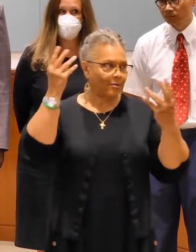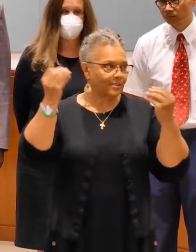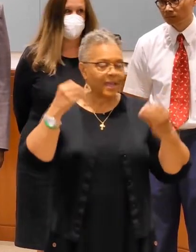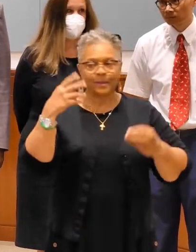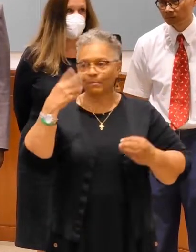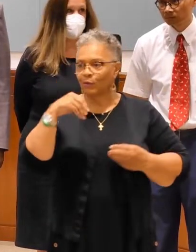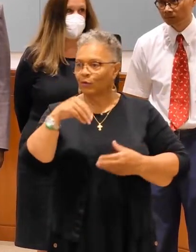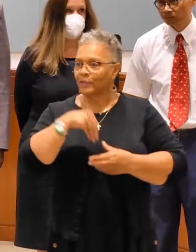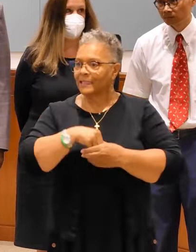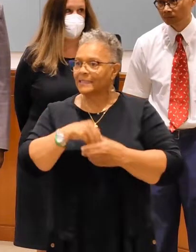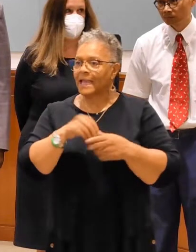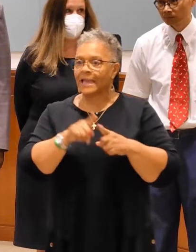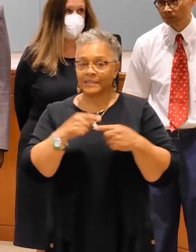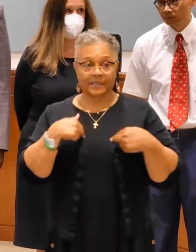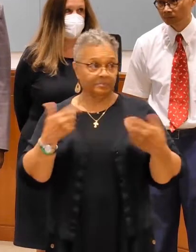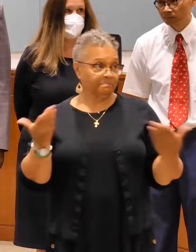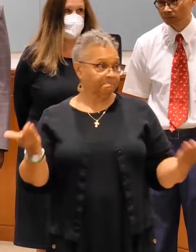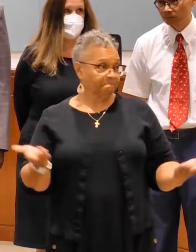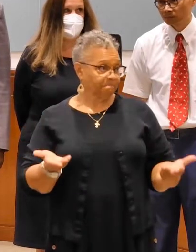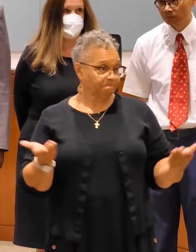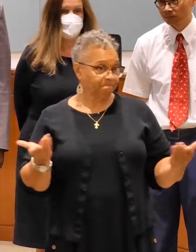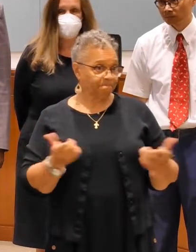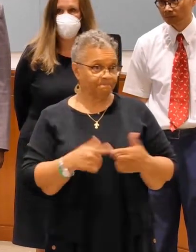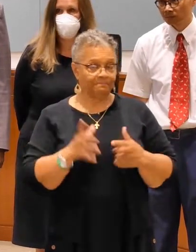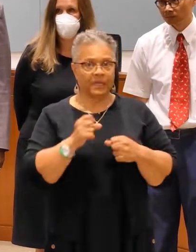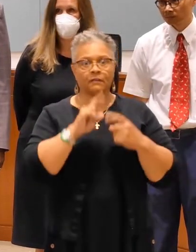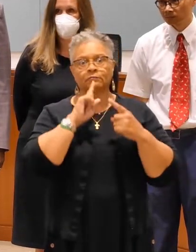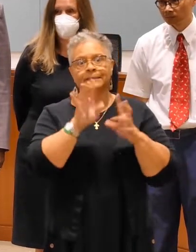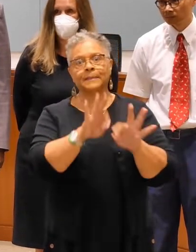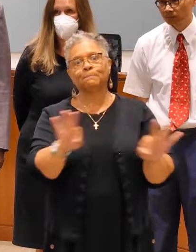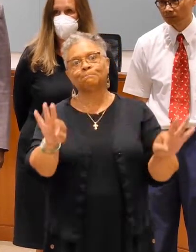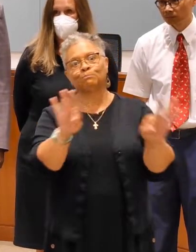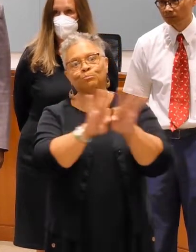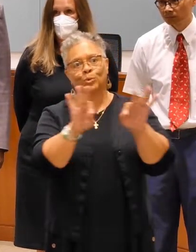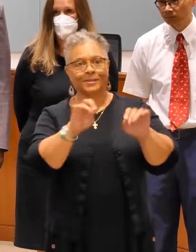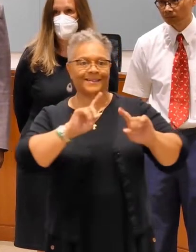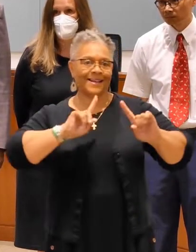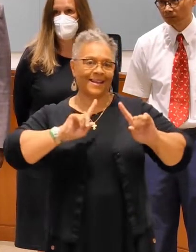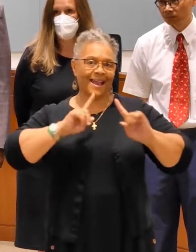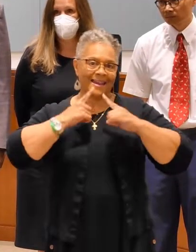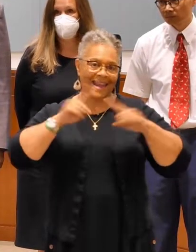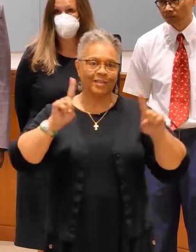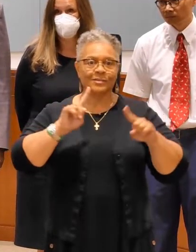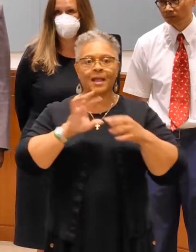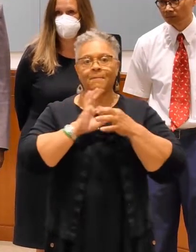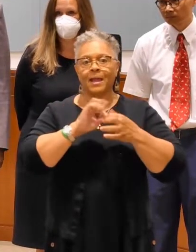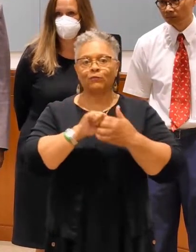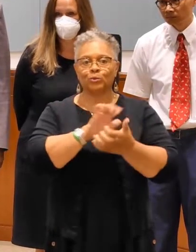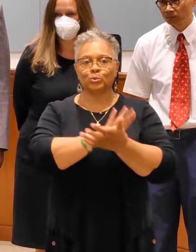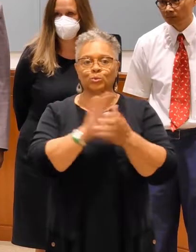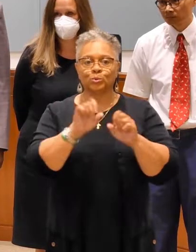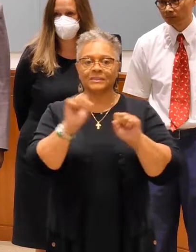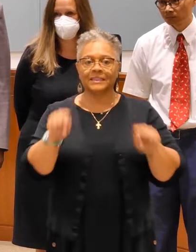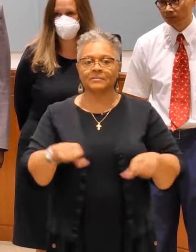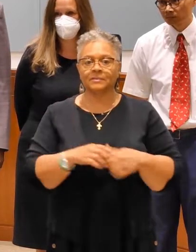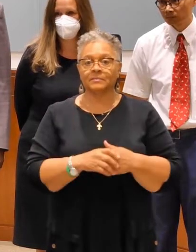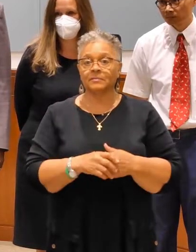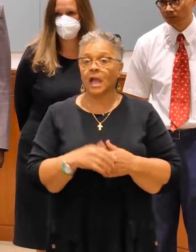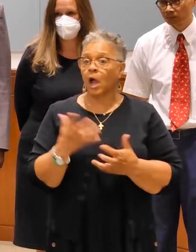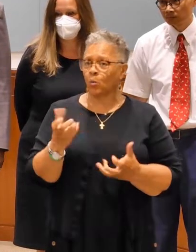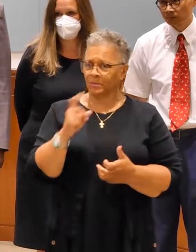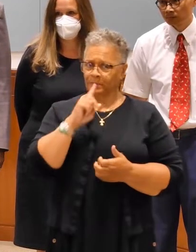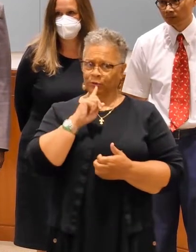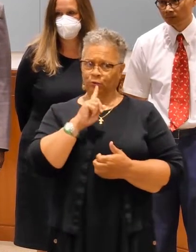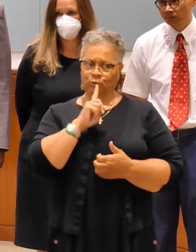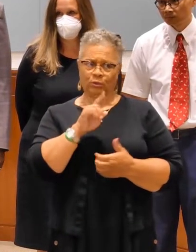day on the inside as I'm here to make an extremely important announcement regarding our school system. And wanted to make certain